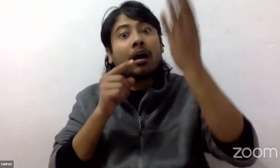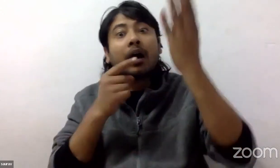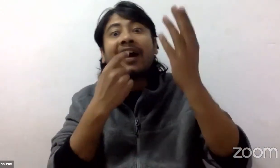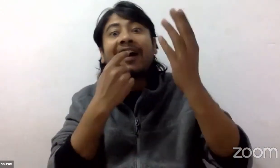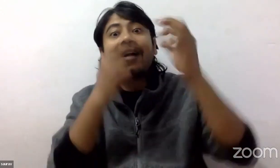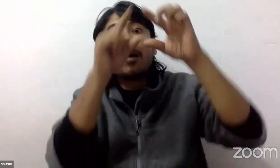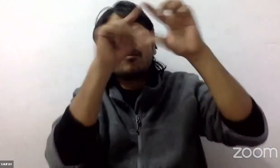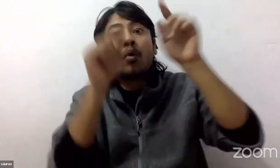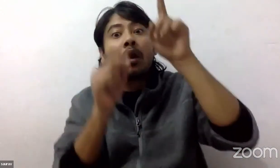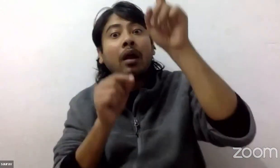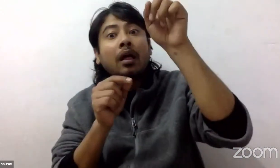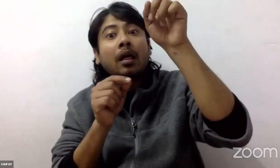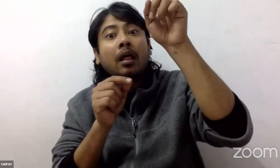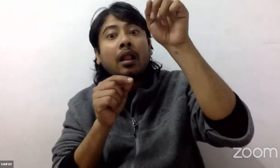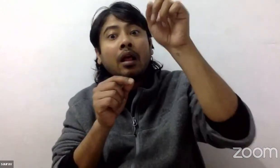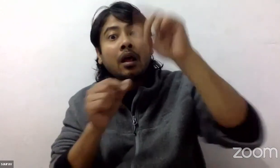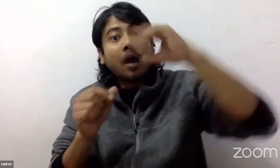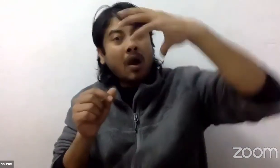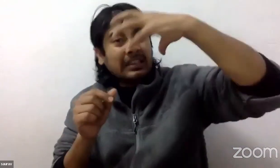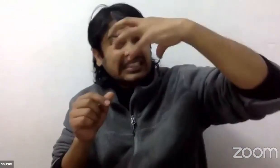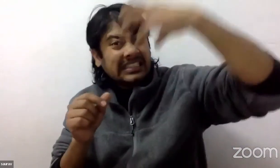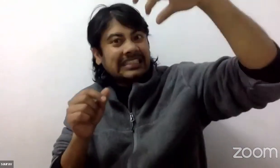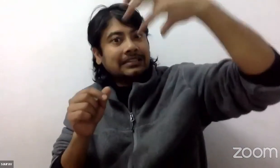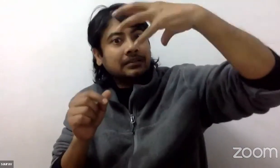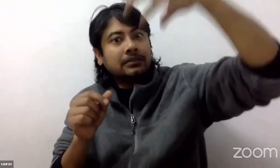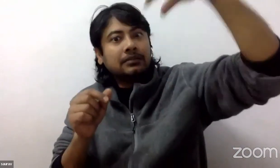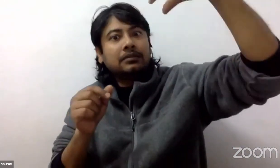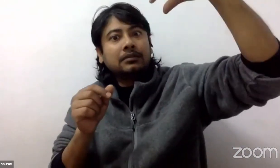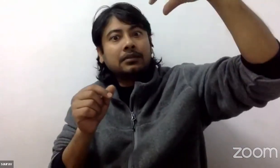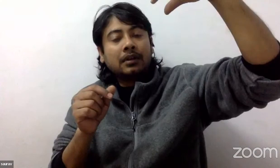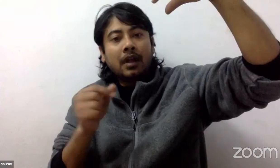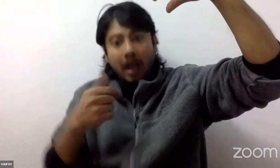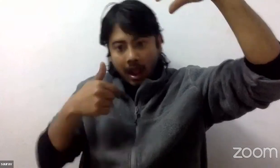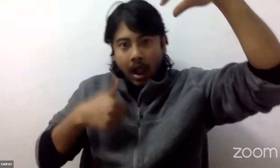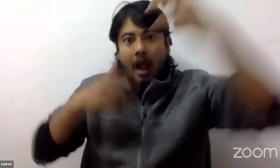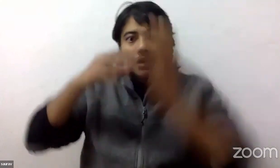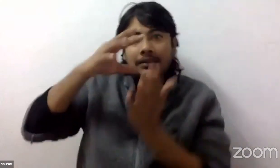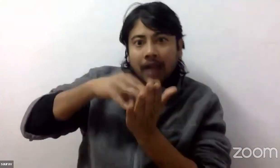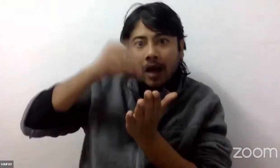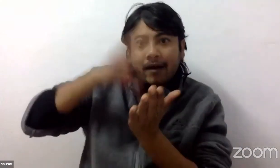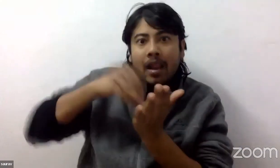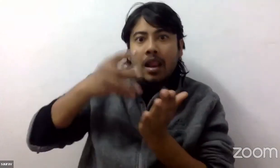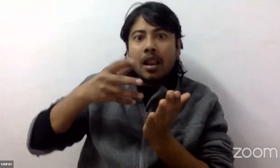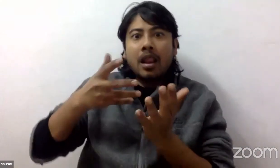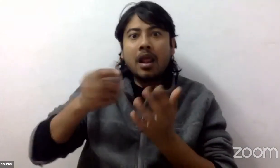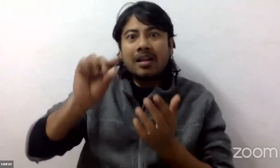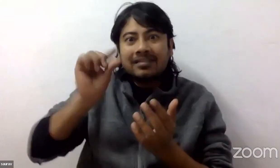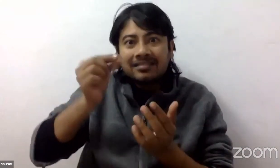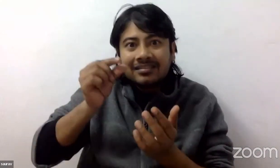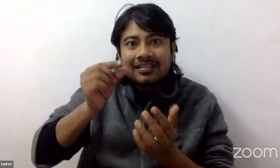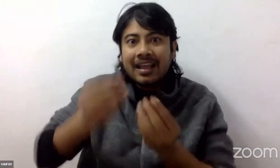then we tend to develop lot of body problems. We tend to develop lot of